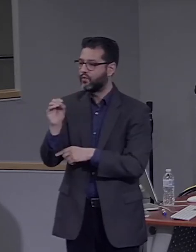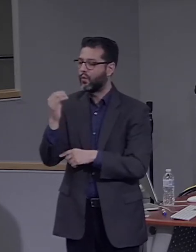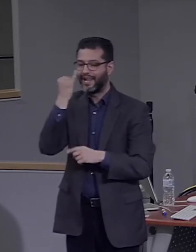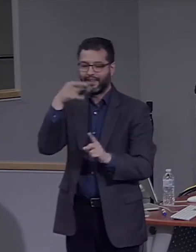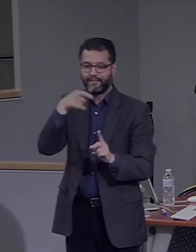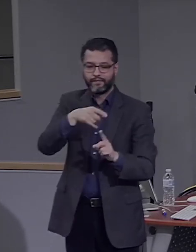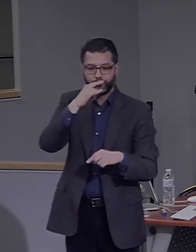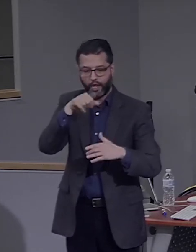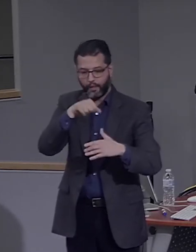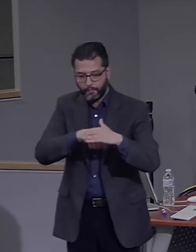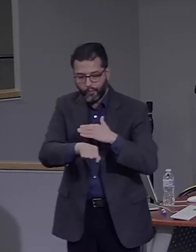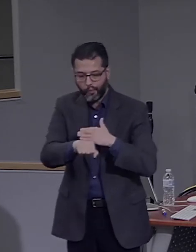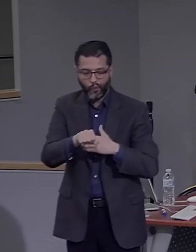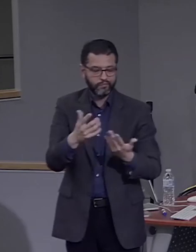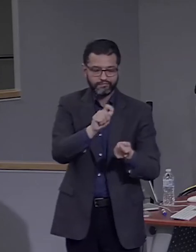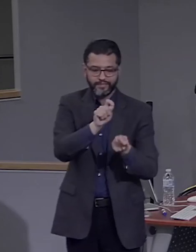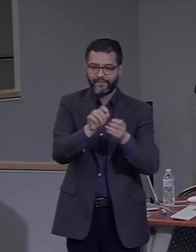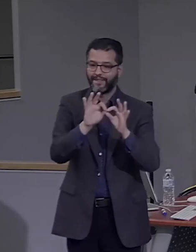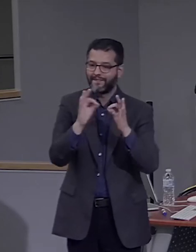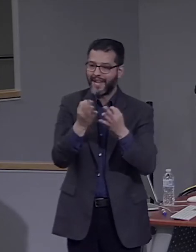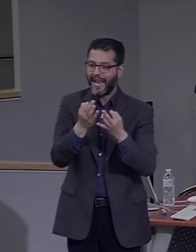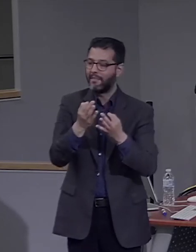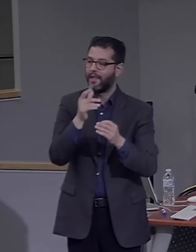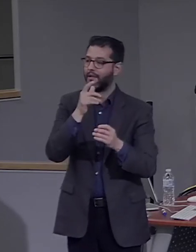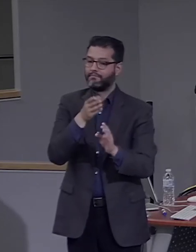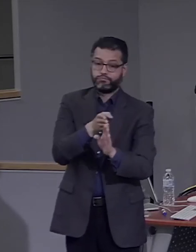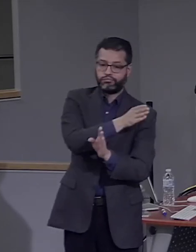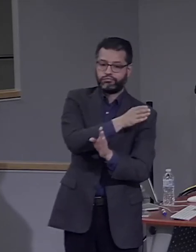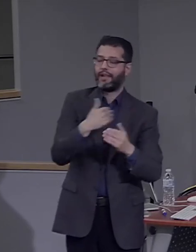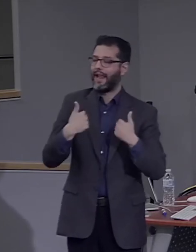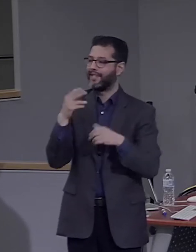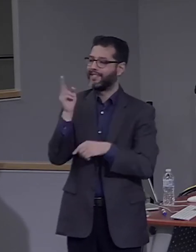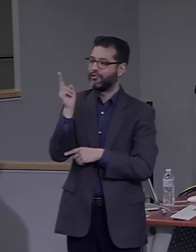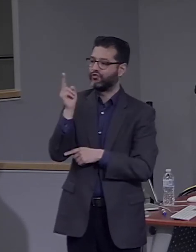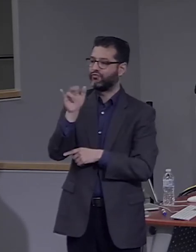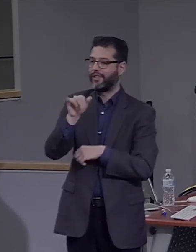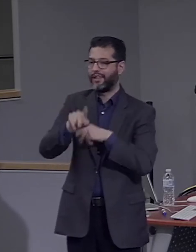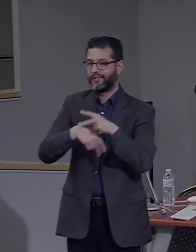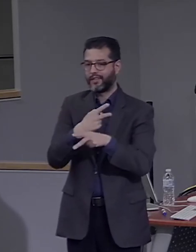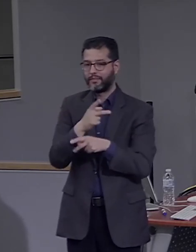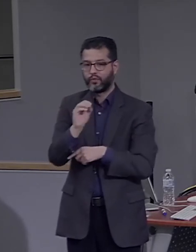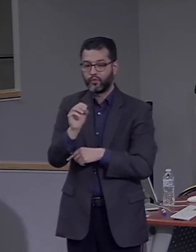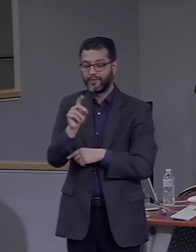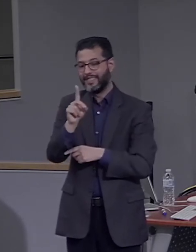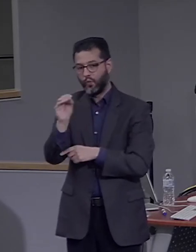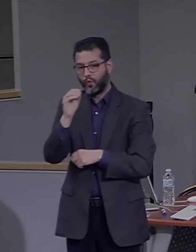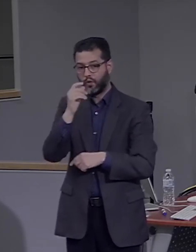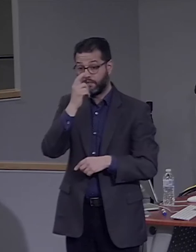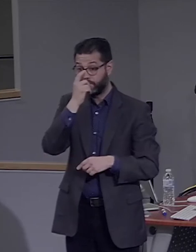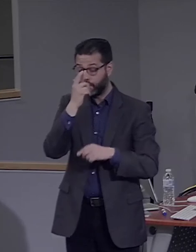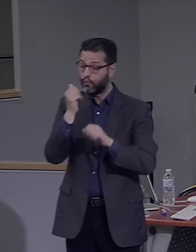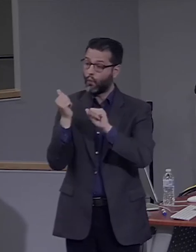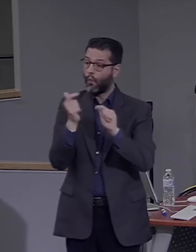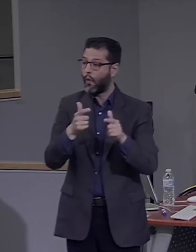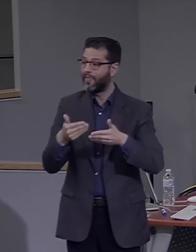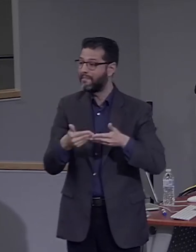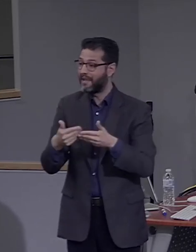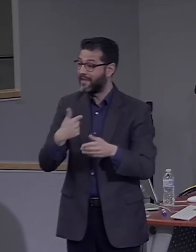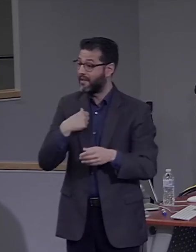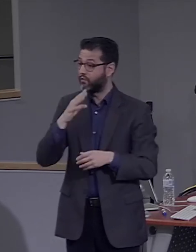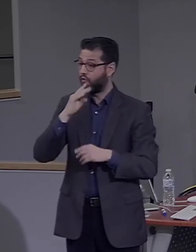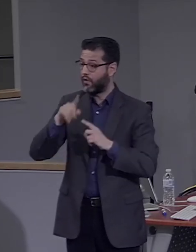being born into a family with such disorders so all of the babies that I'm going to talk about are at risk